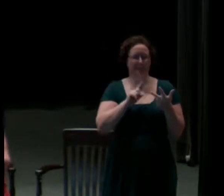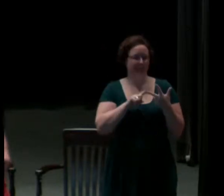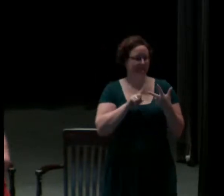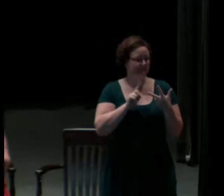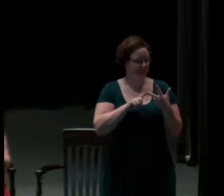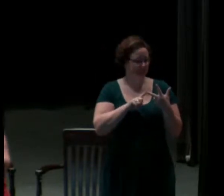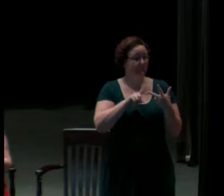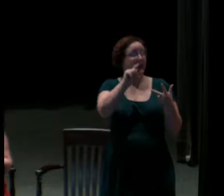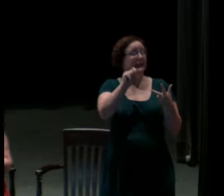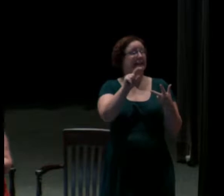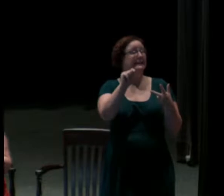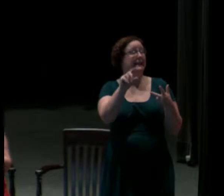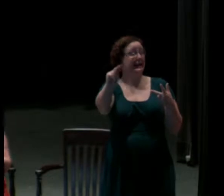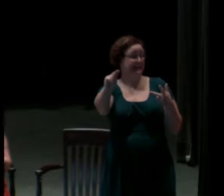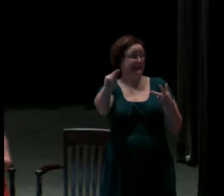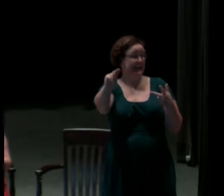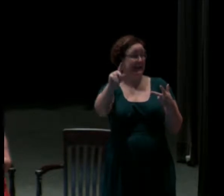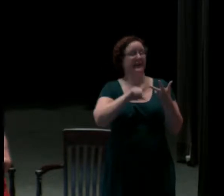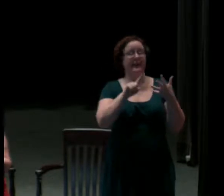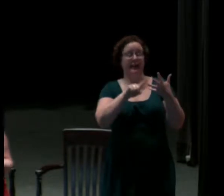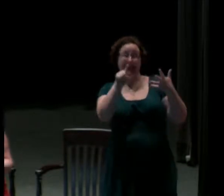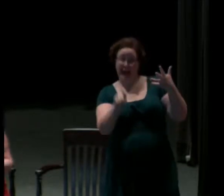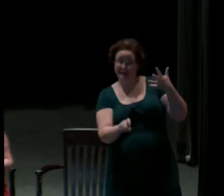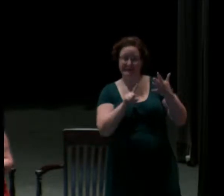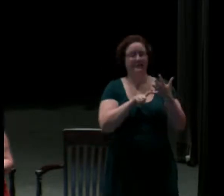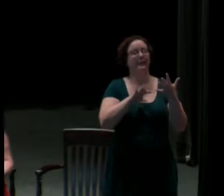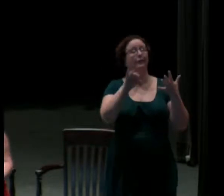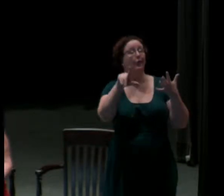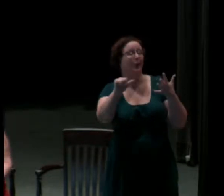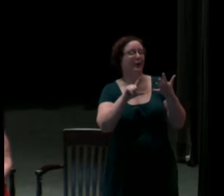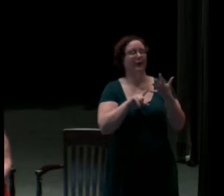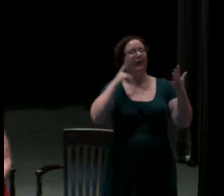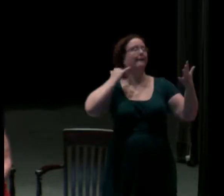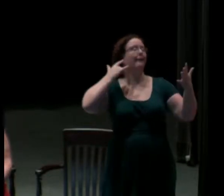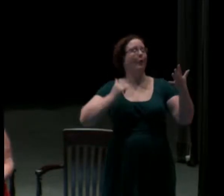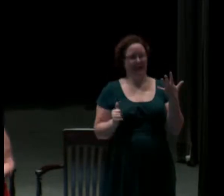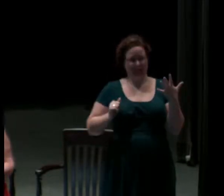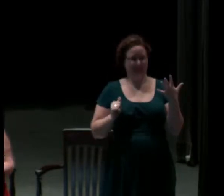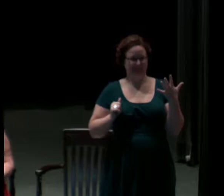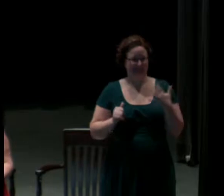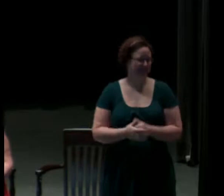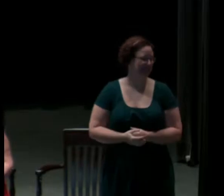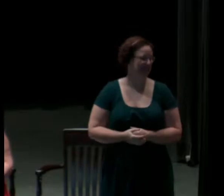Awesome. Tennessee, Texas, Florida, and California.